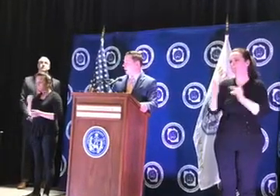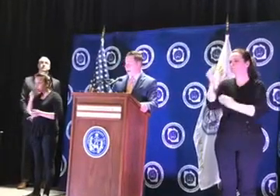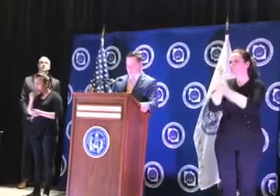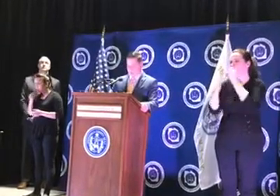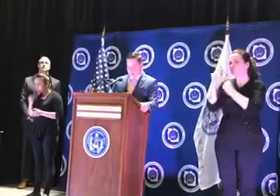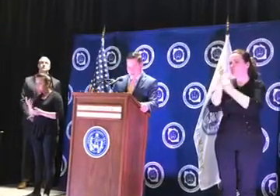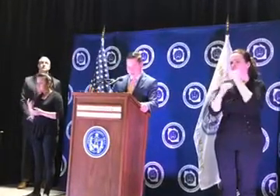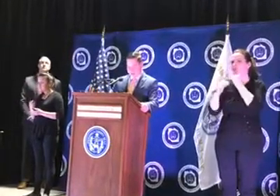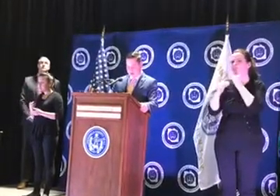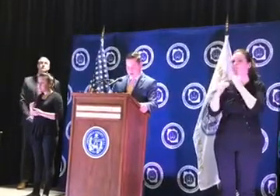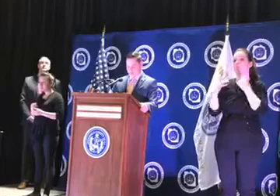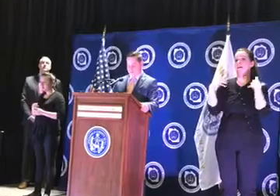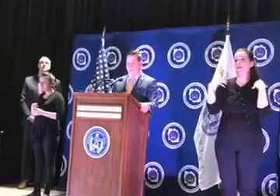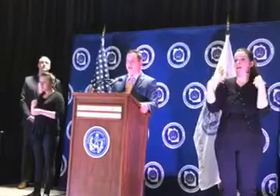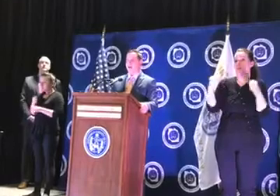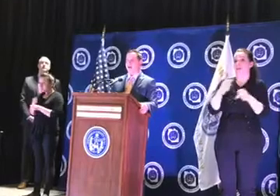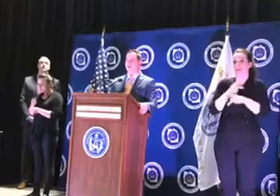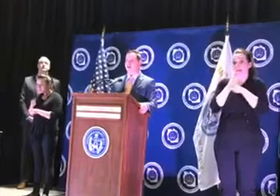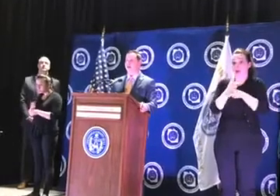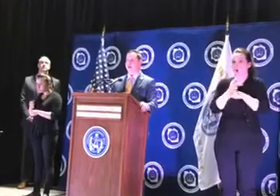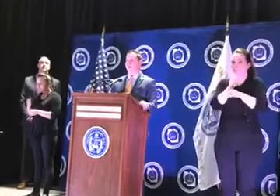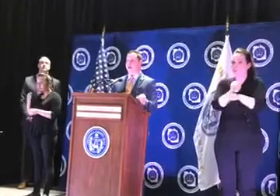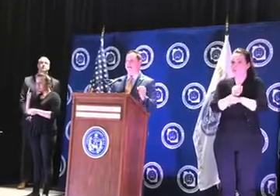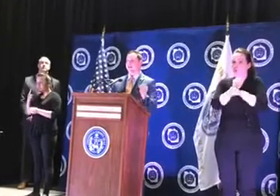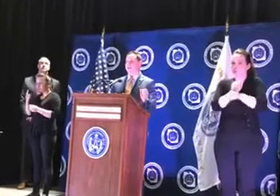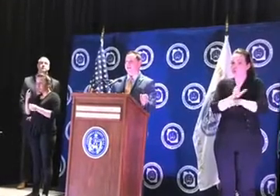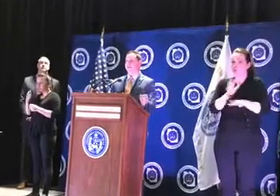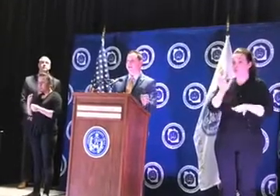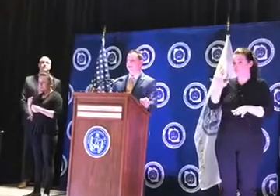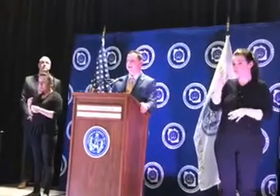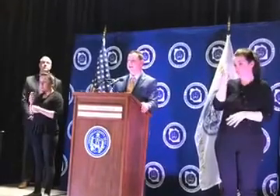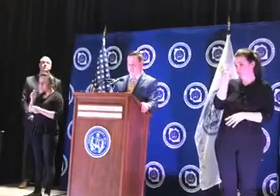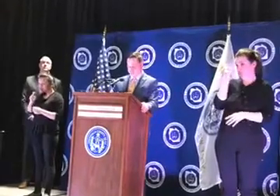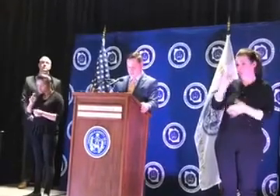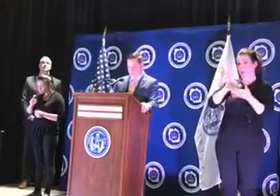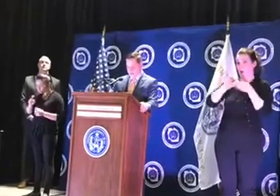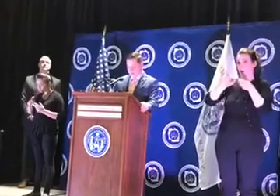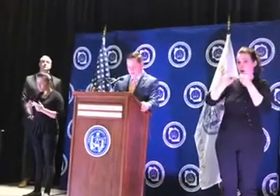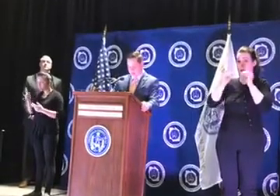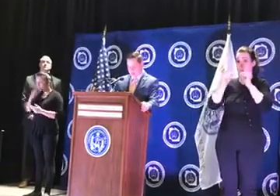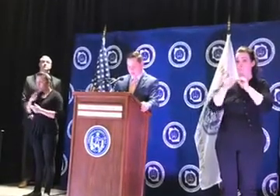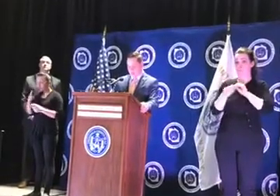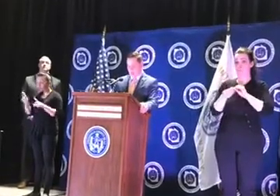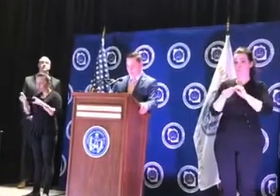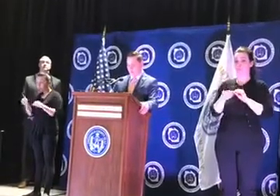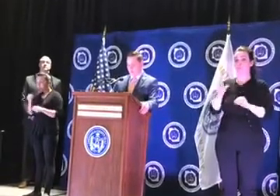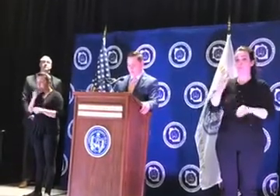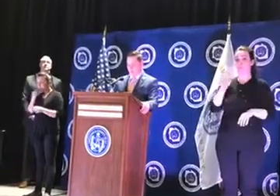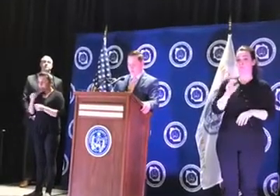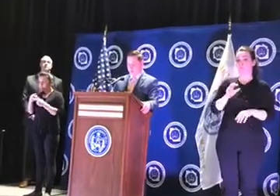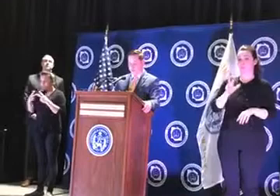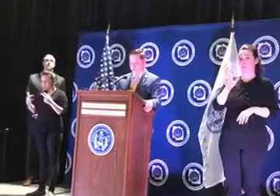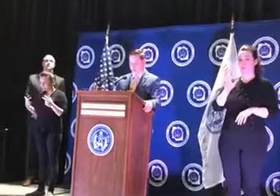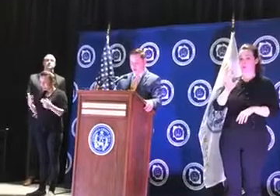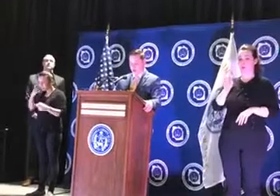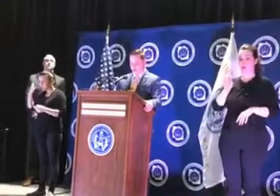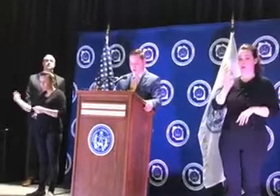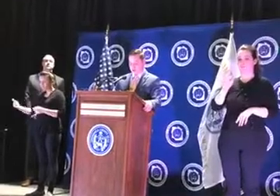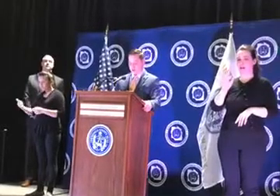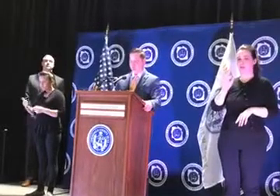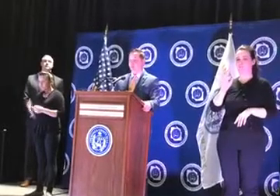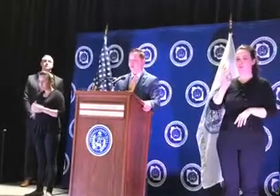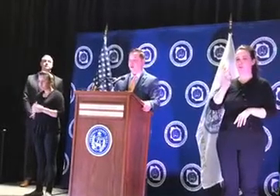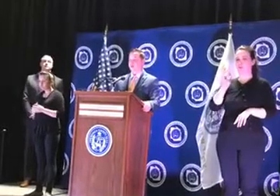worker hotline is there to help anybody who has needs. Please take advantage of that. We've had over